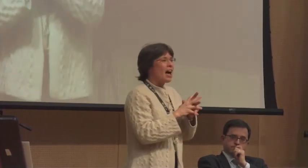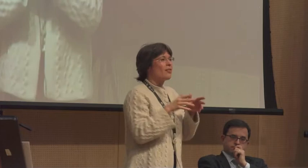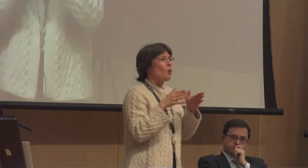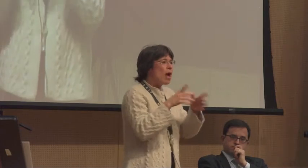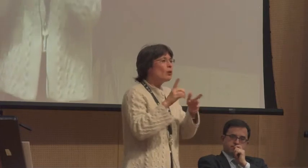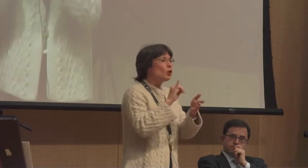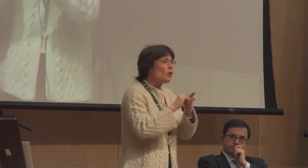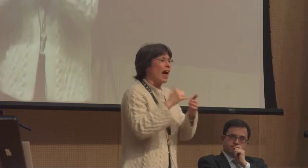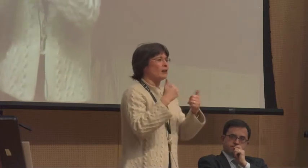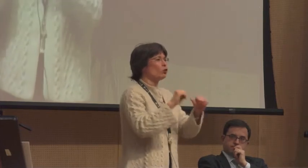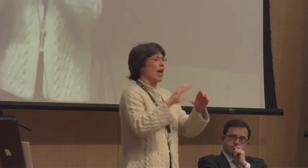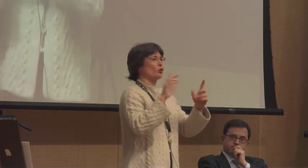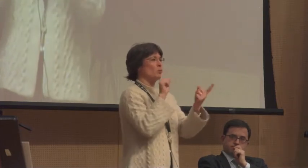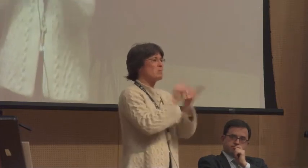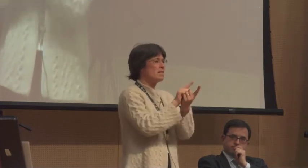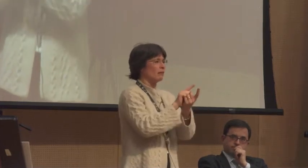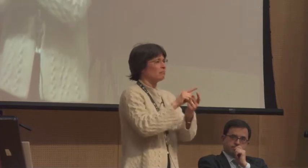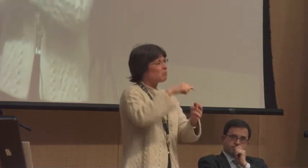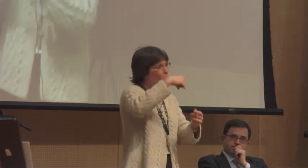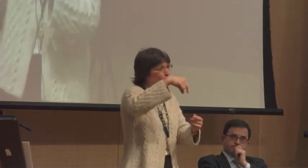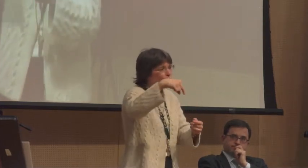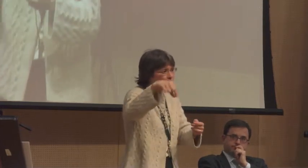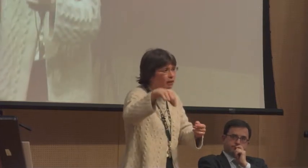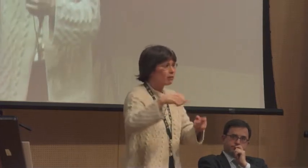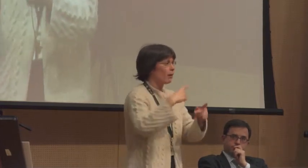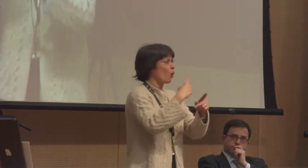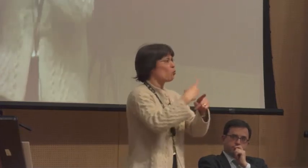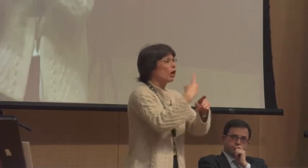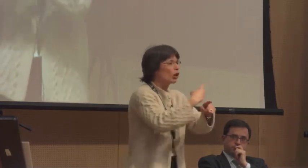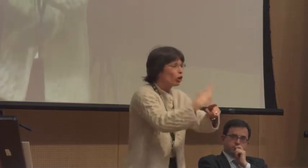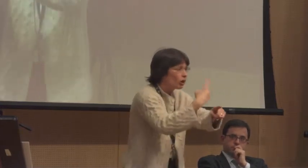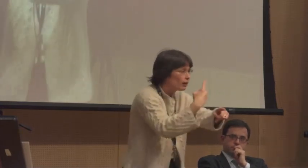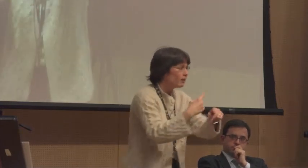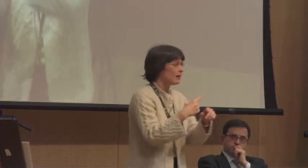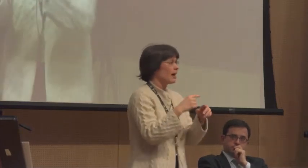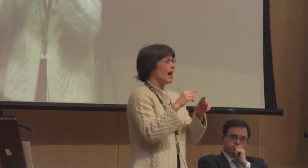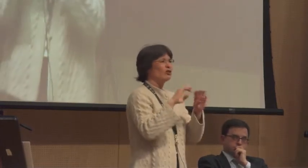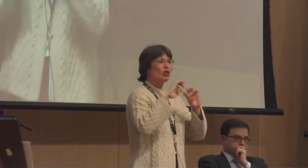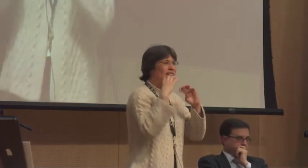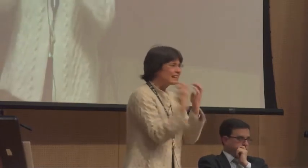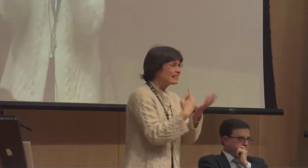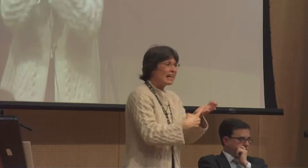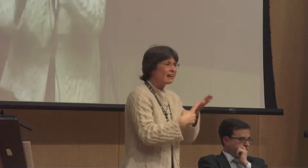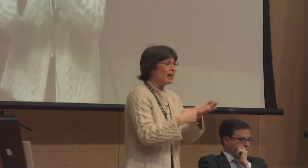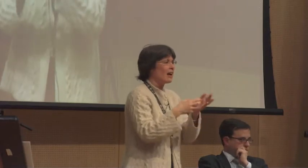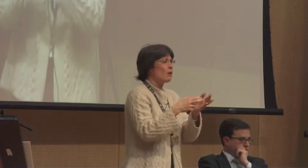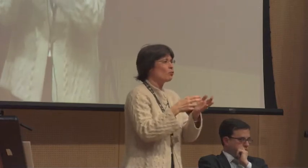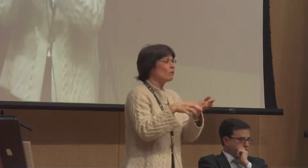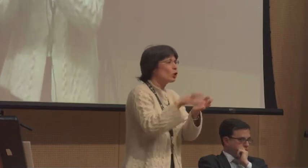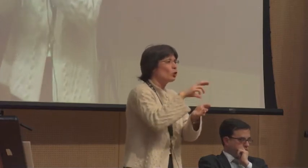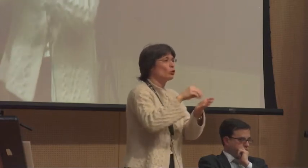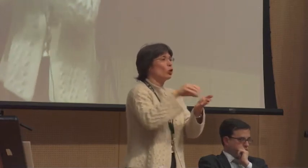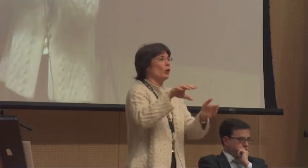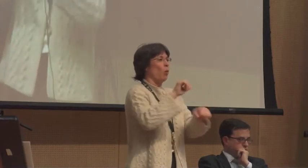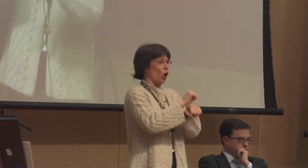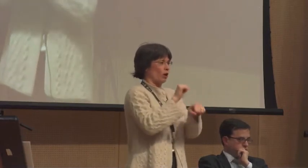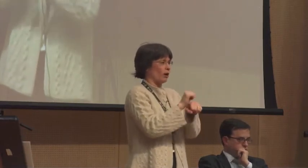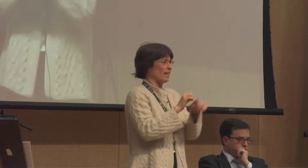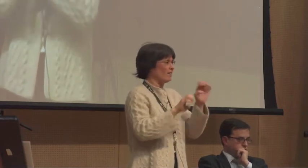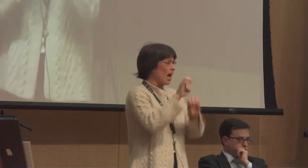The way we do that is try to meet quarterly, regularly, and just sit and review student work and